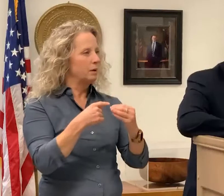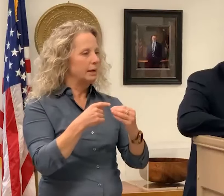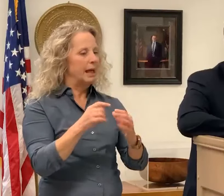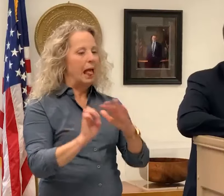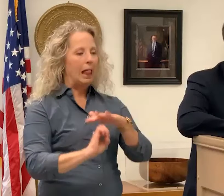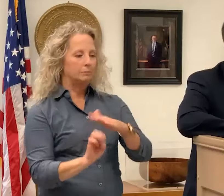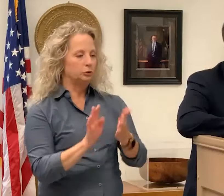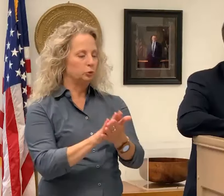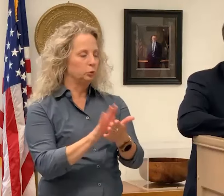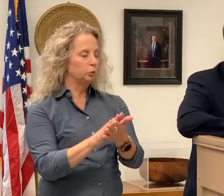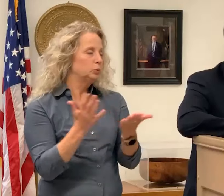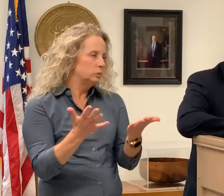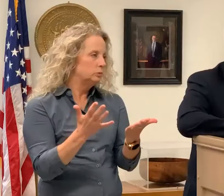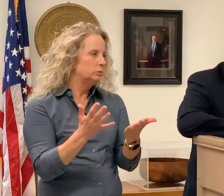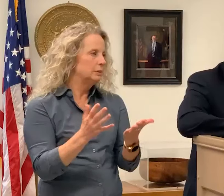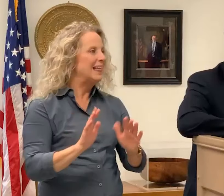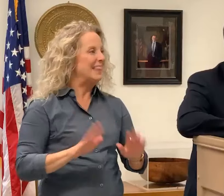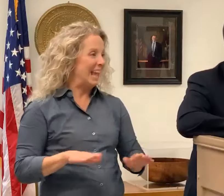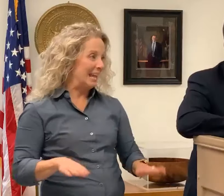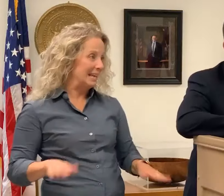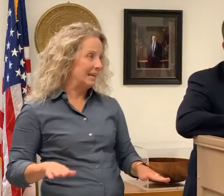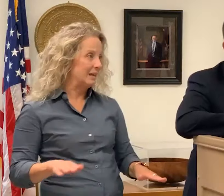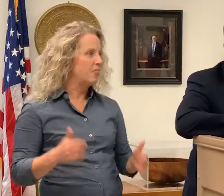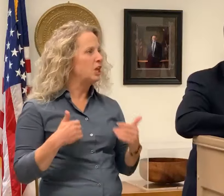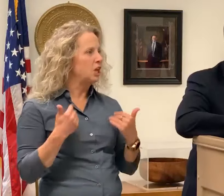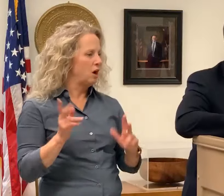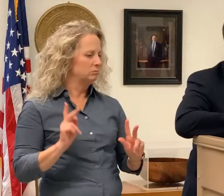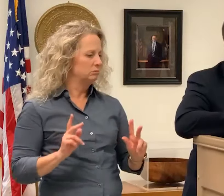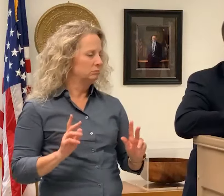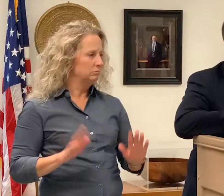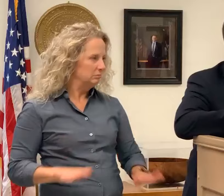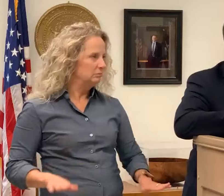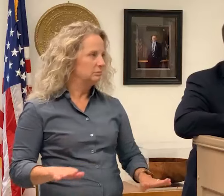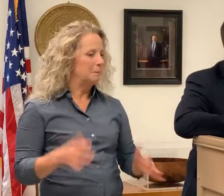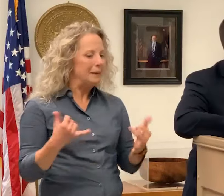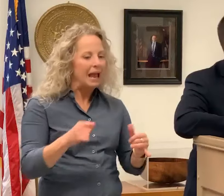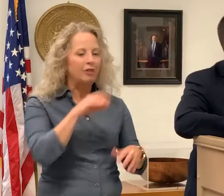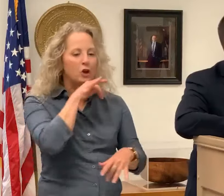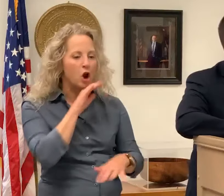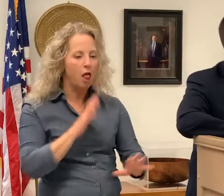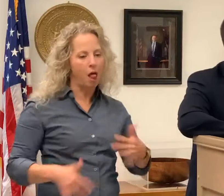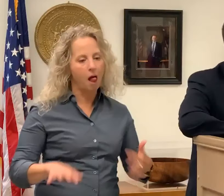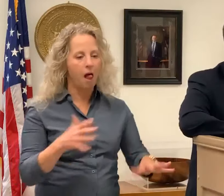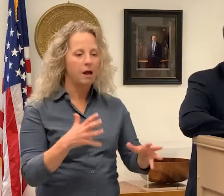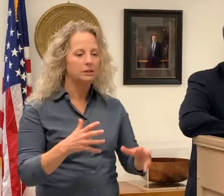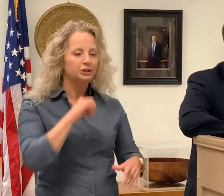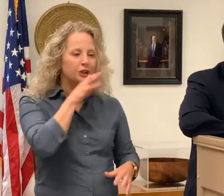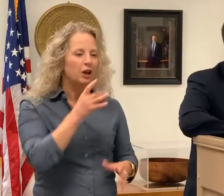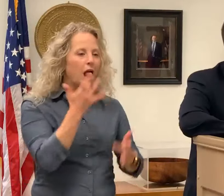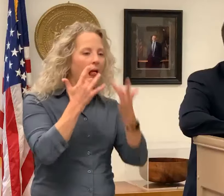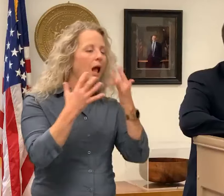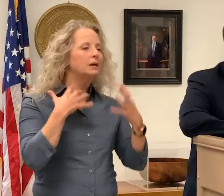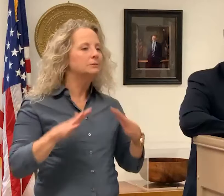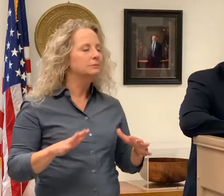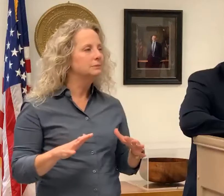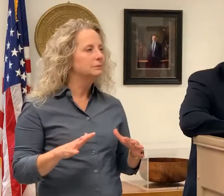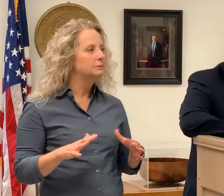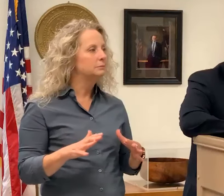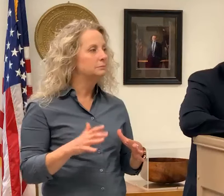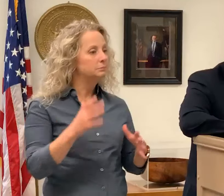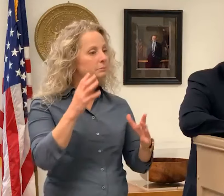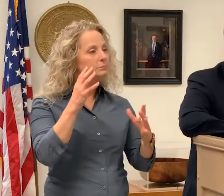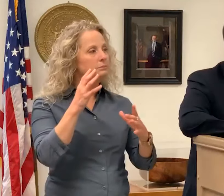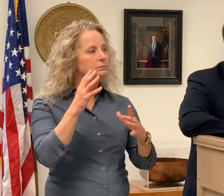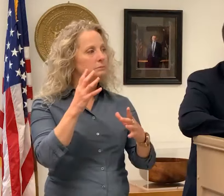elementary schools, because our keiki, the young ones, play more in the dirt, they put more soil in their mouth. So we're being very